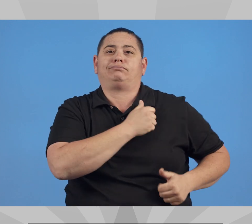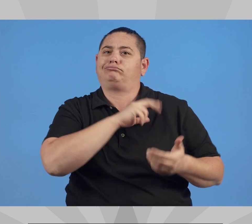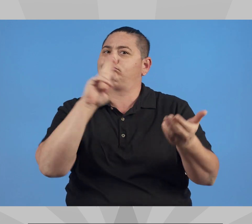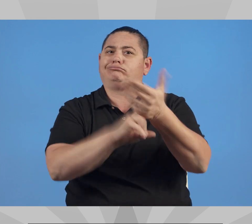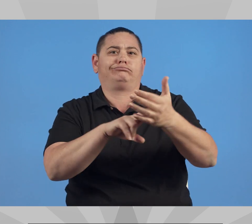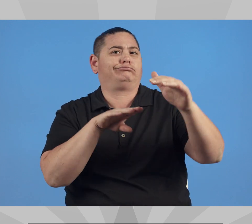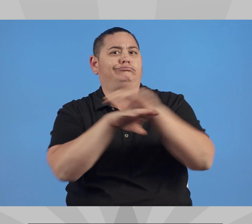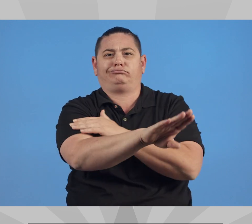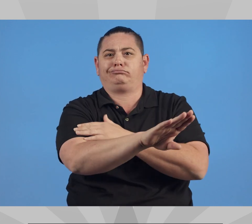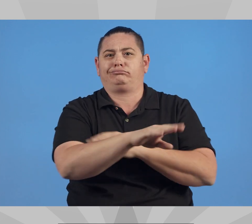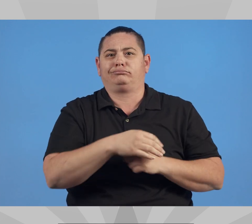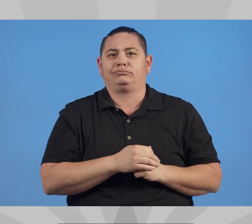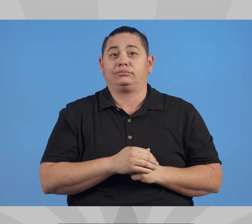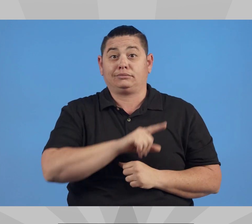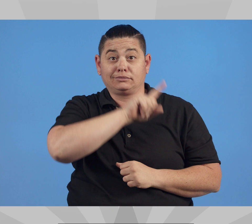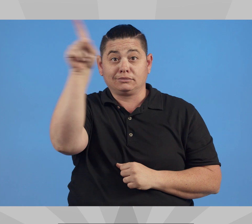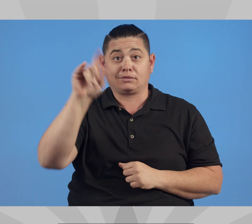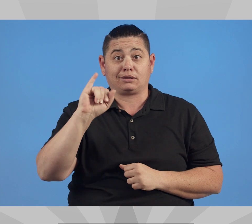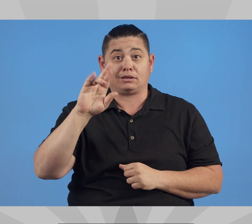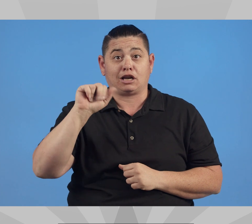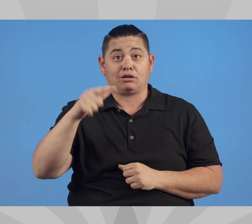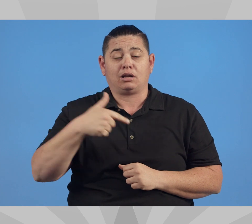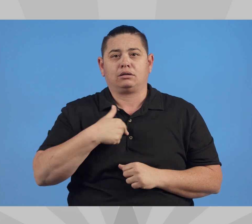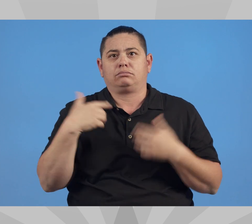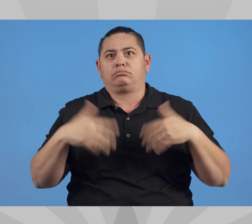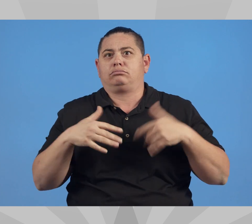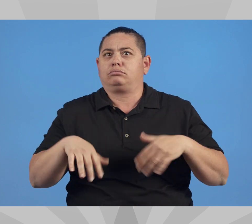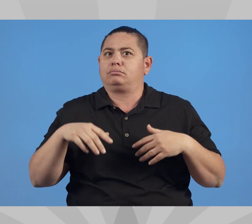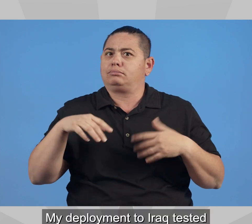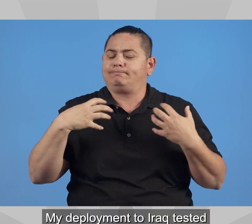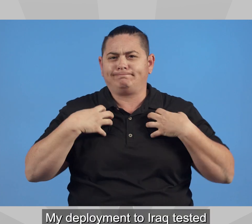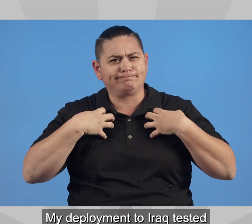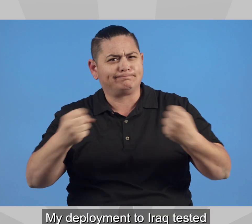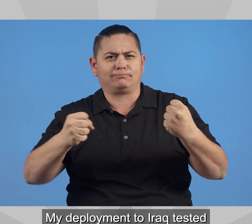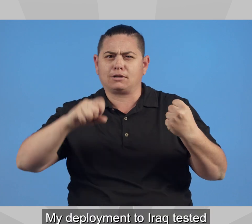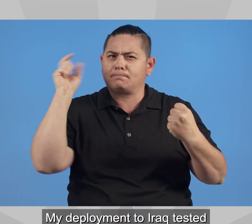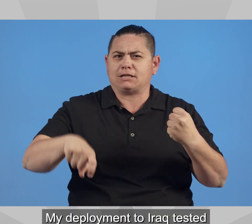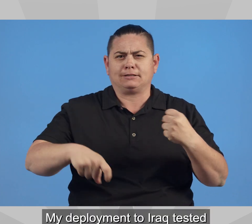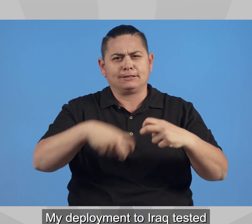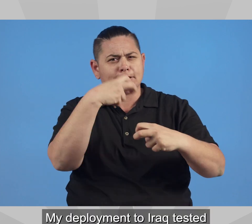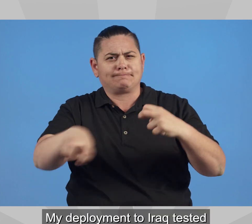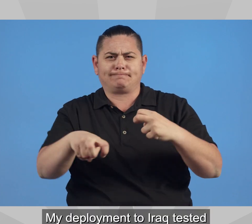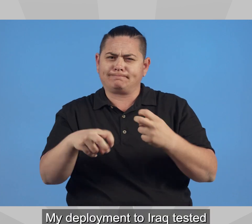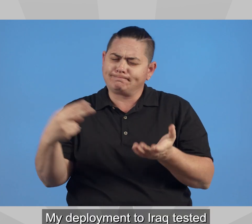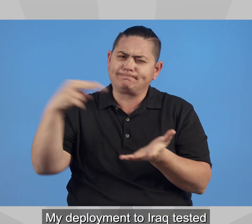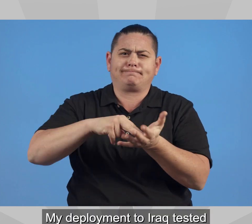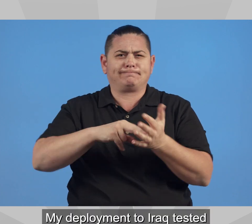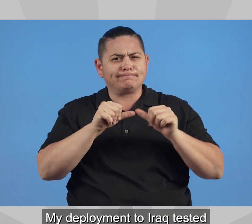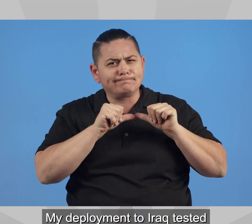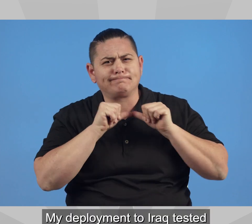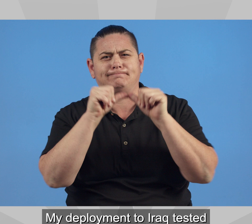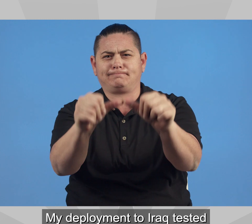After graduating from high school, I enlisted in the military. My deployment to Iraq tested my